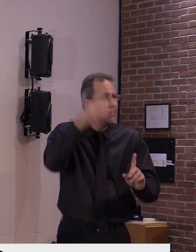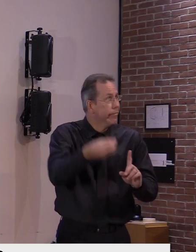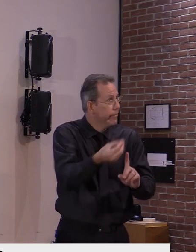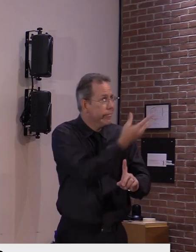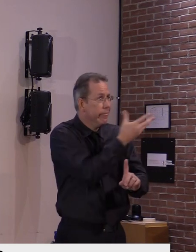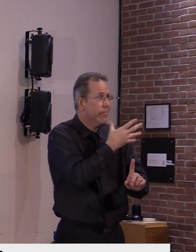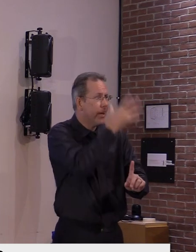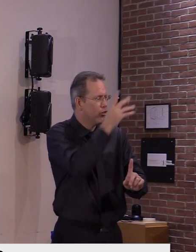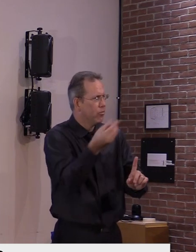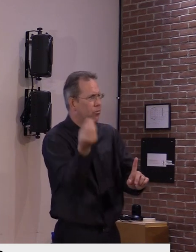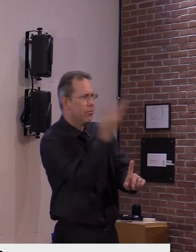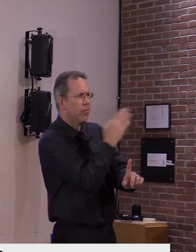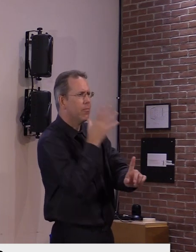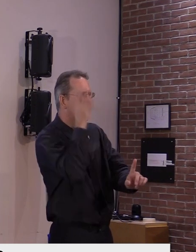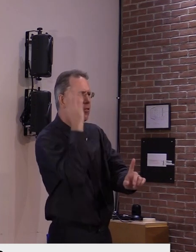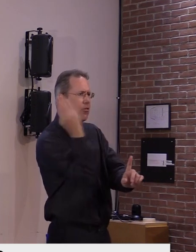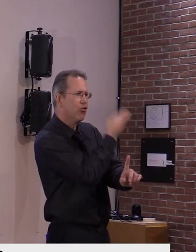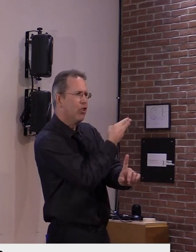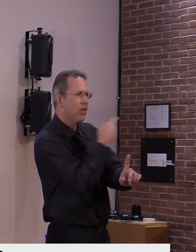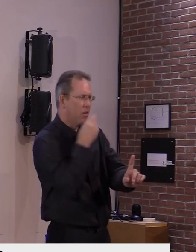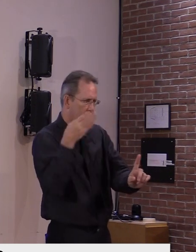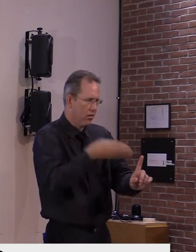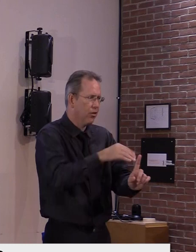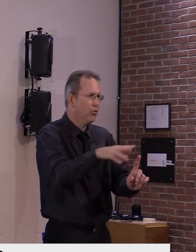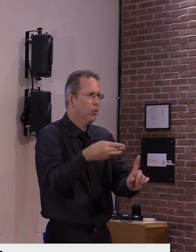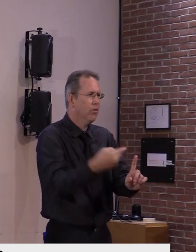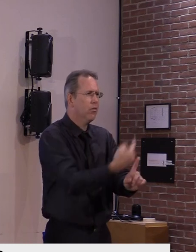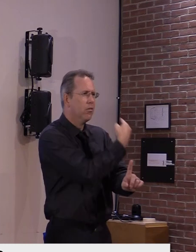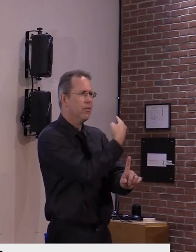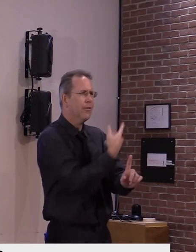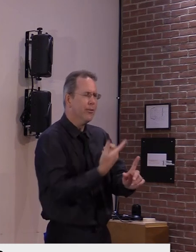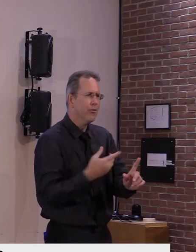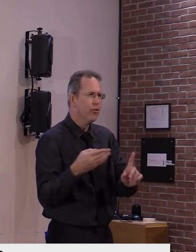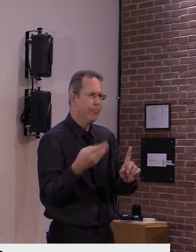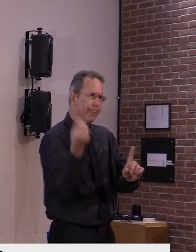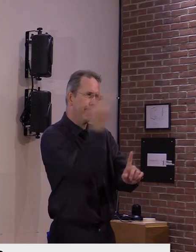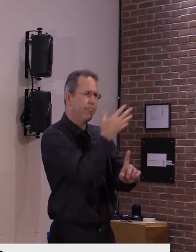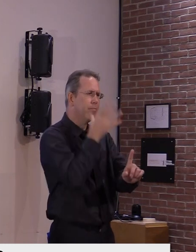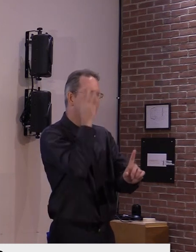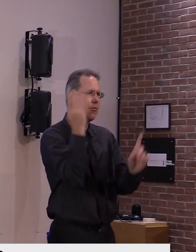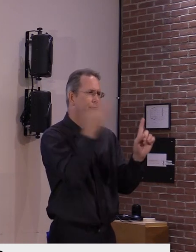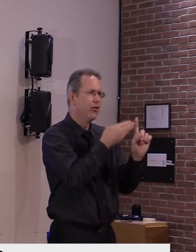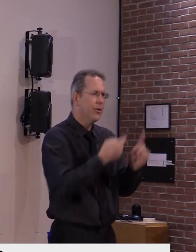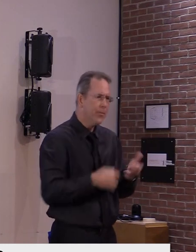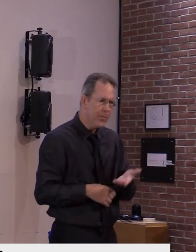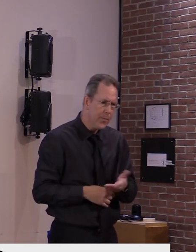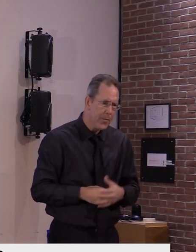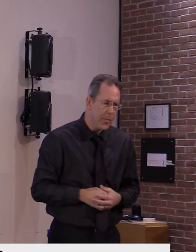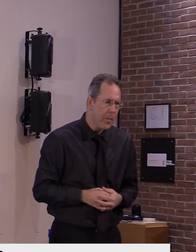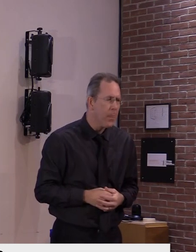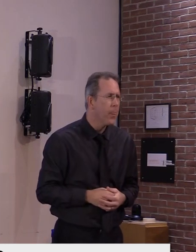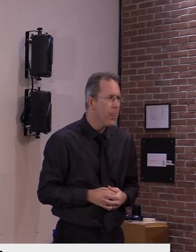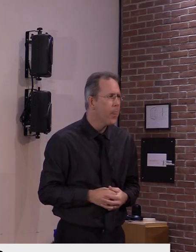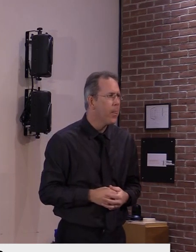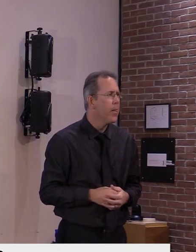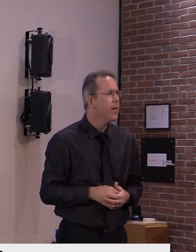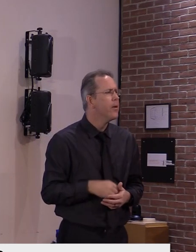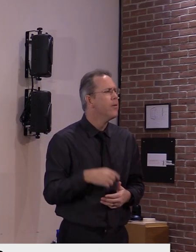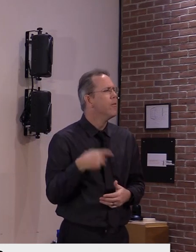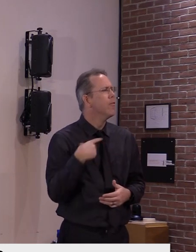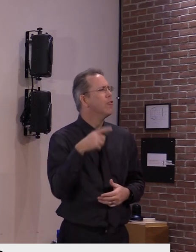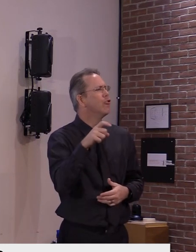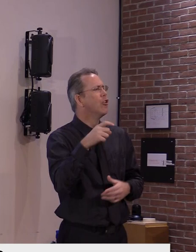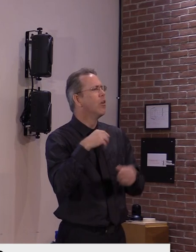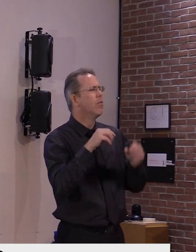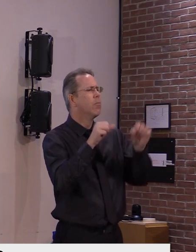Yes, yeah, thanks for the question. Yes, the guidance should be up. If not, we can send a copy out to you. Did go out late yesterday afternoon, and